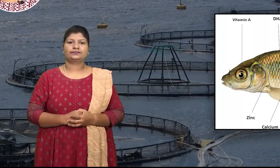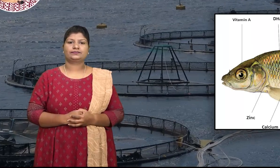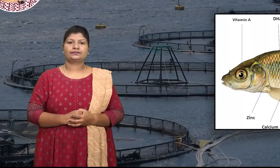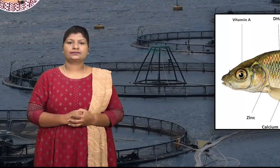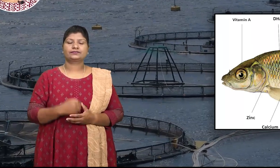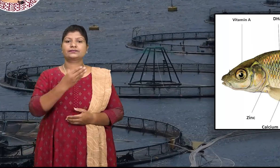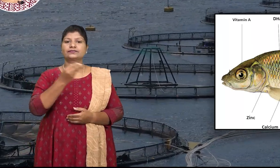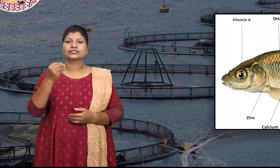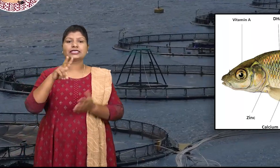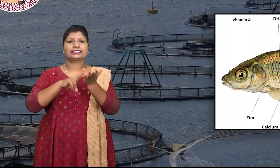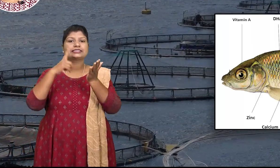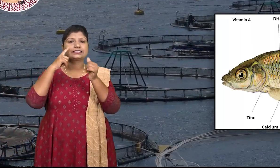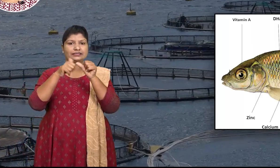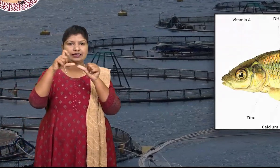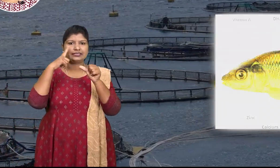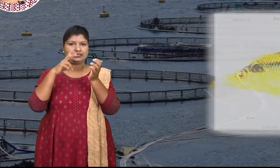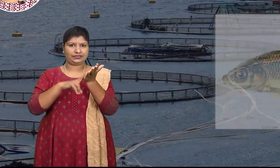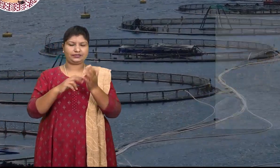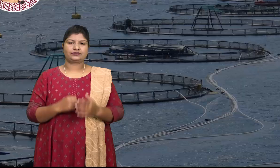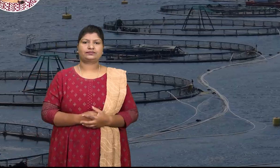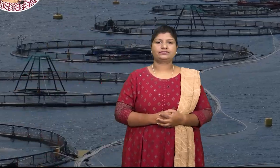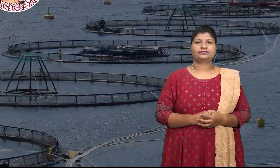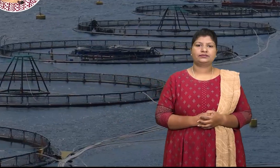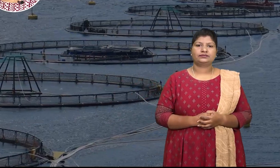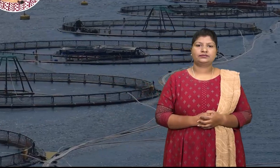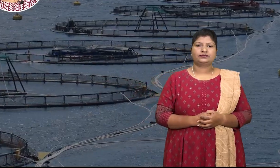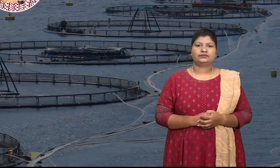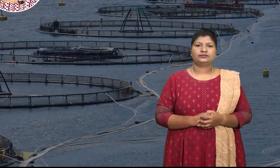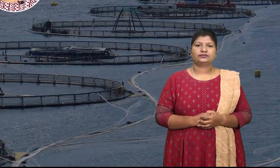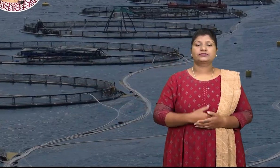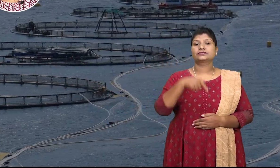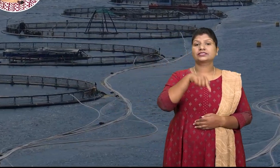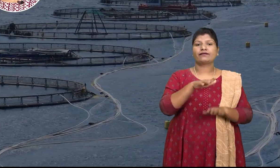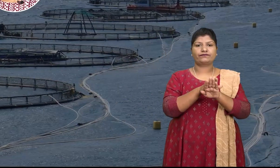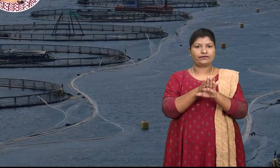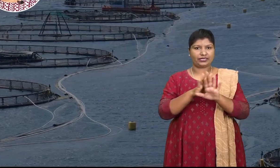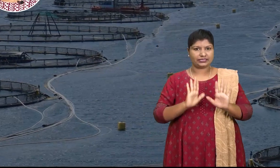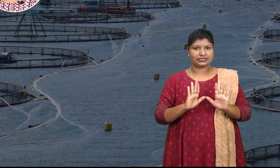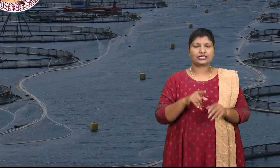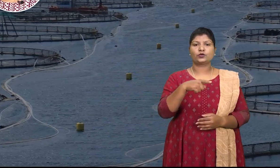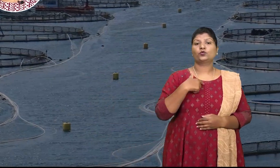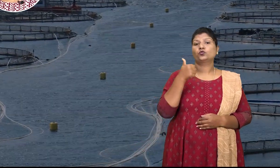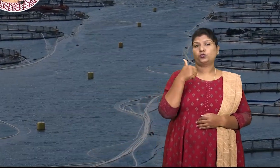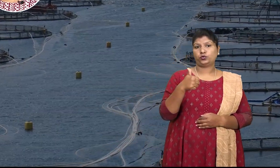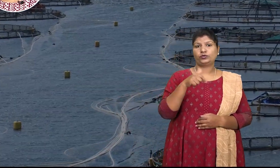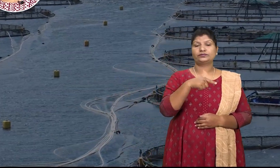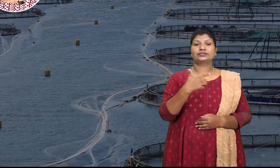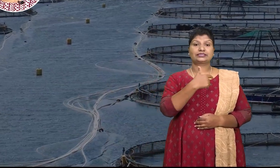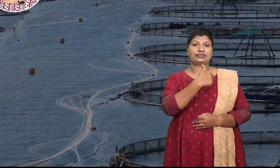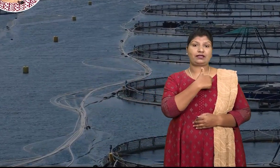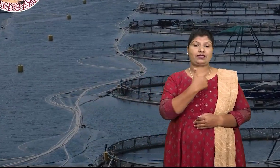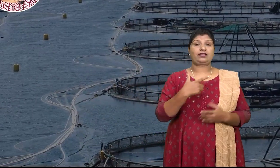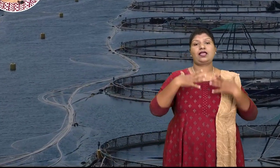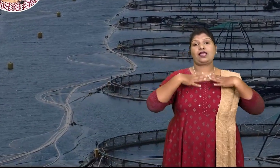and niacin. The fishes are good for cardiac health